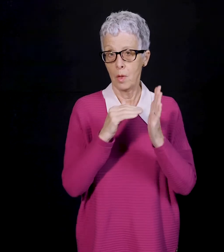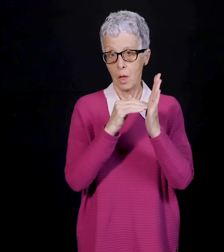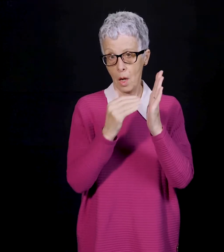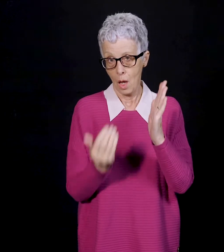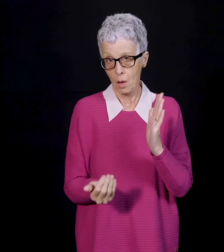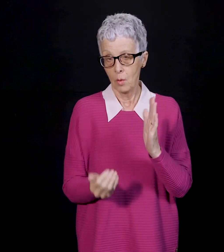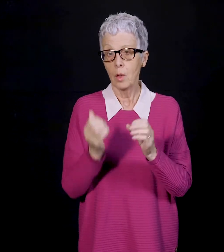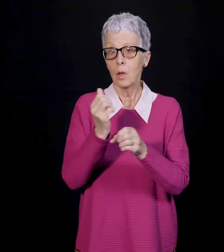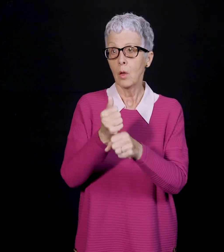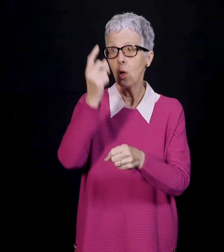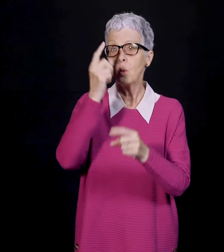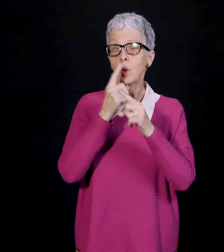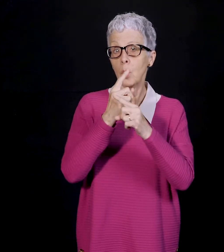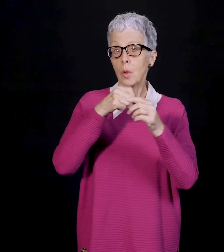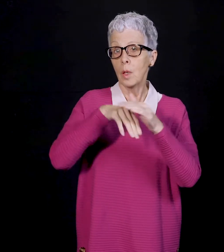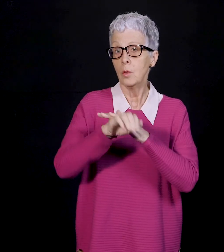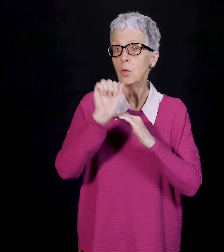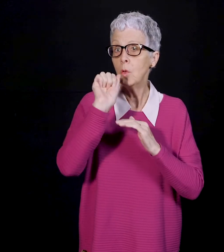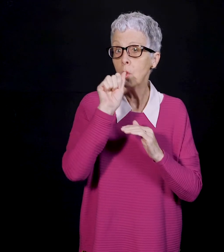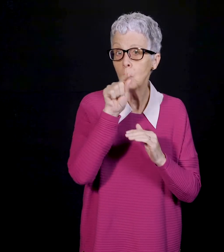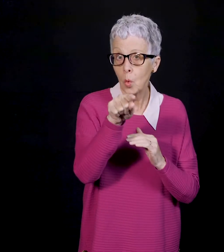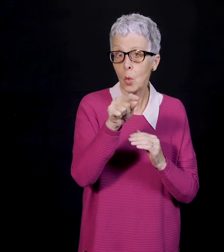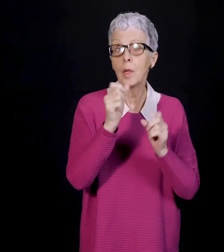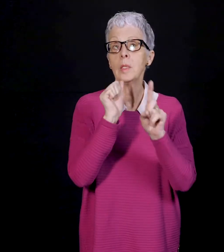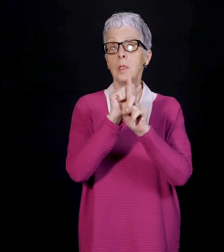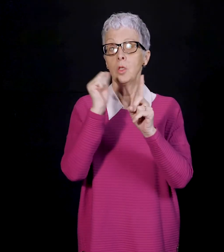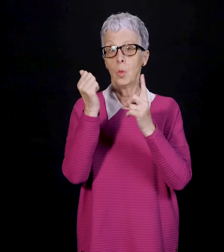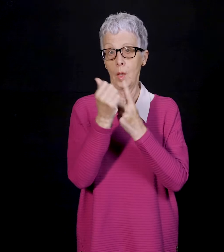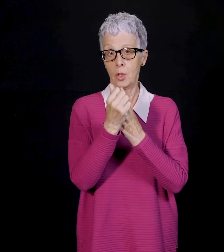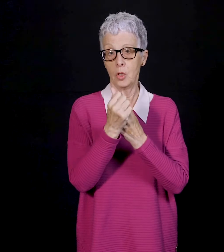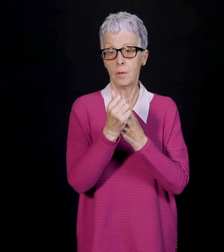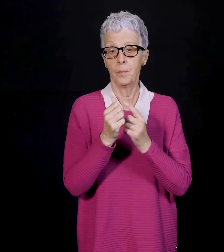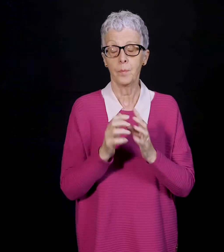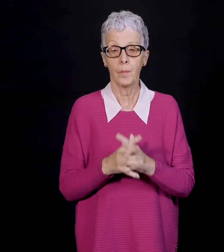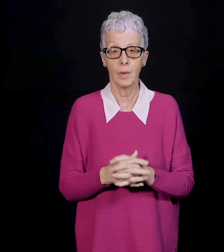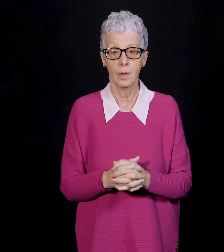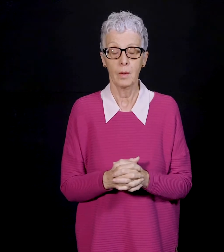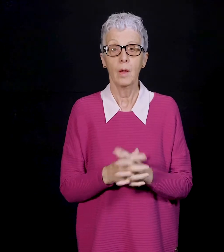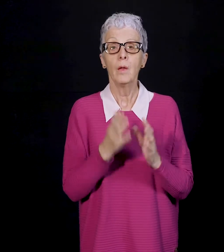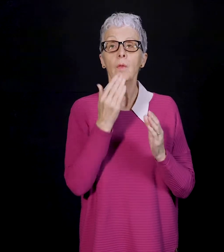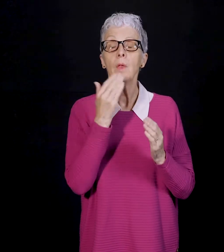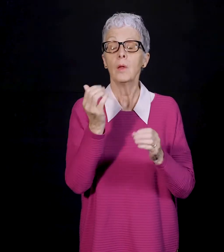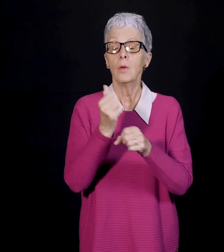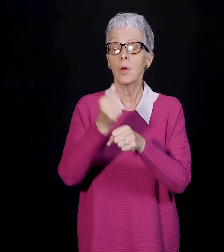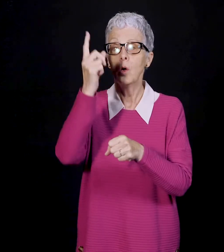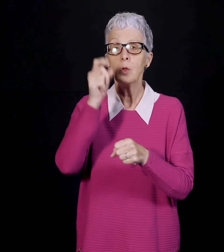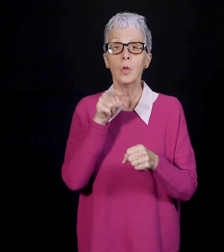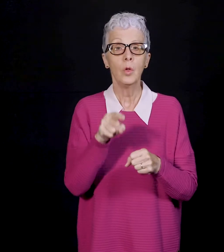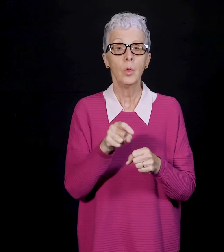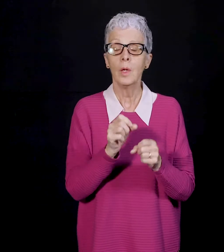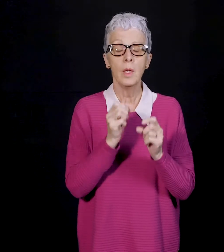going to speak right into your situation today. Amen. Hey God, we thank you that you are not far